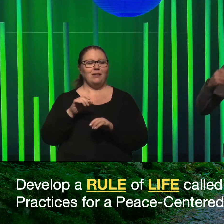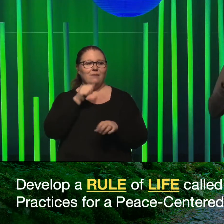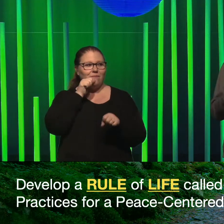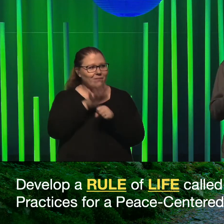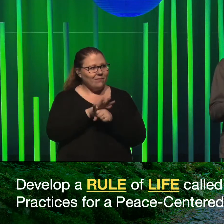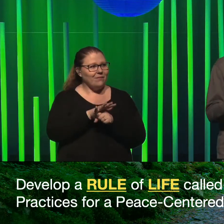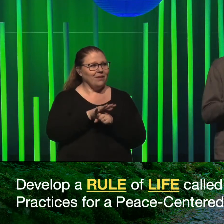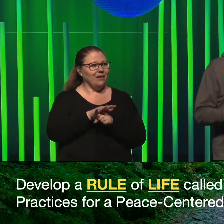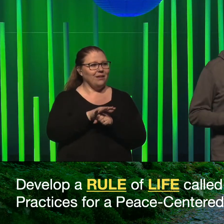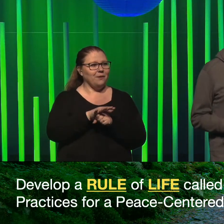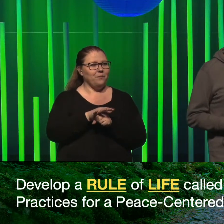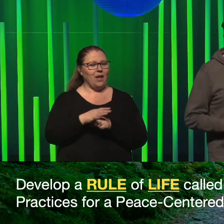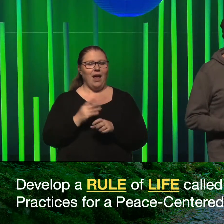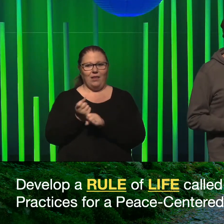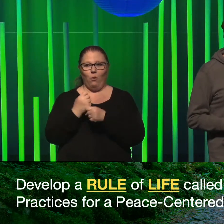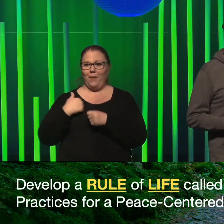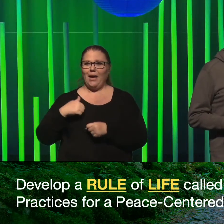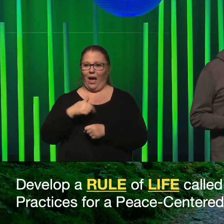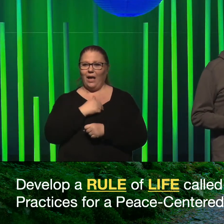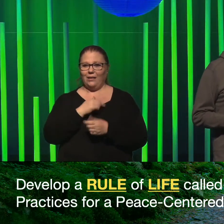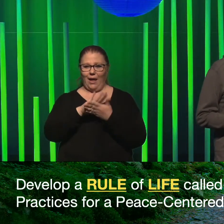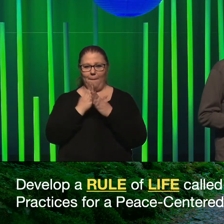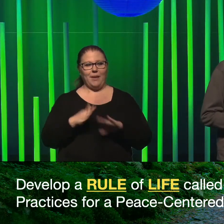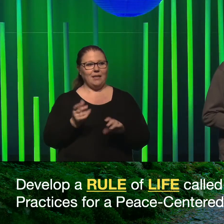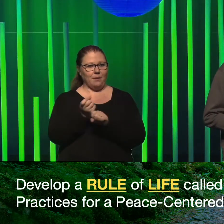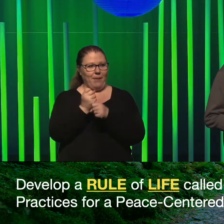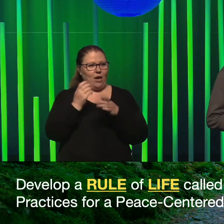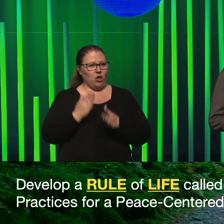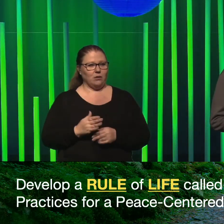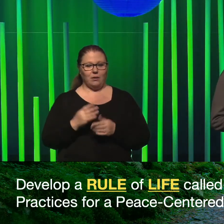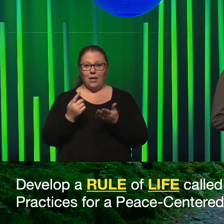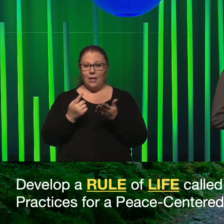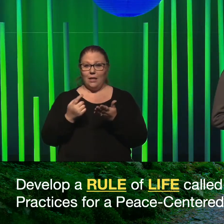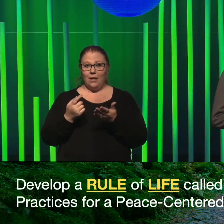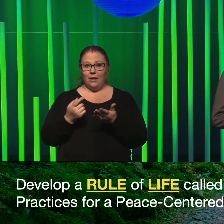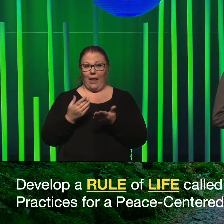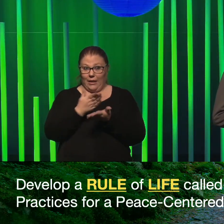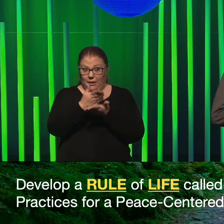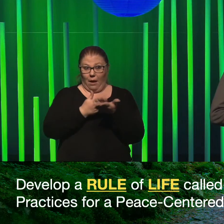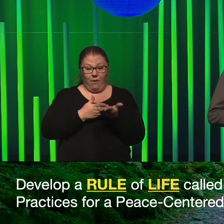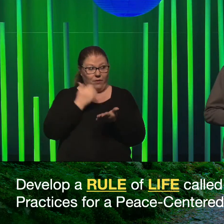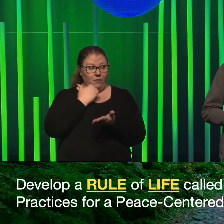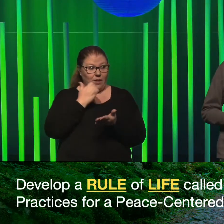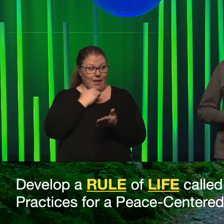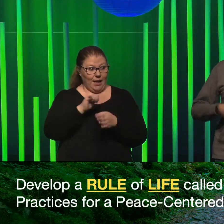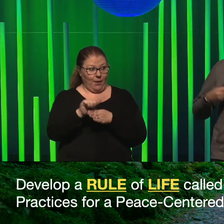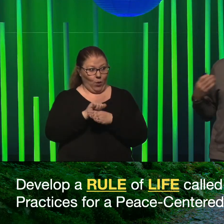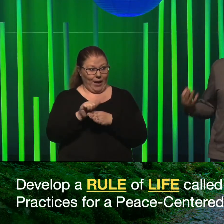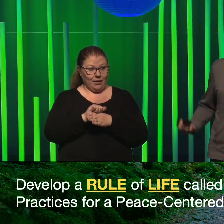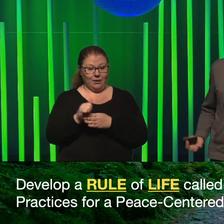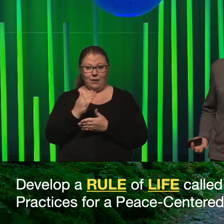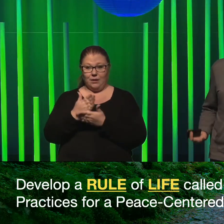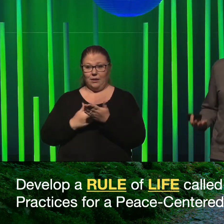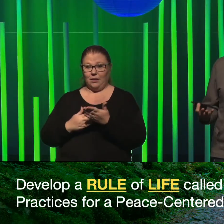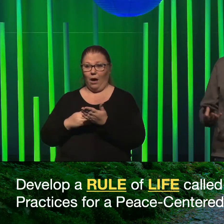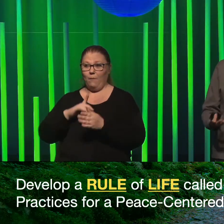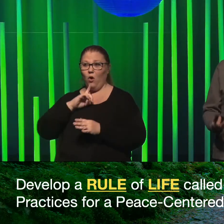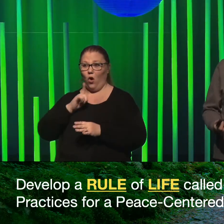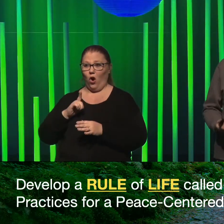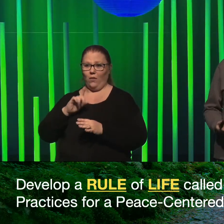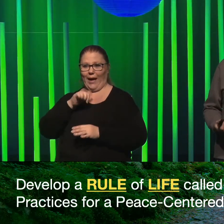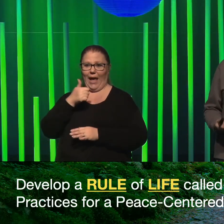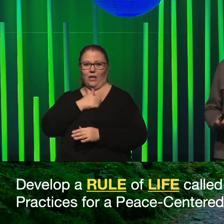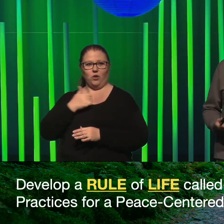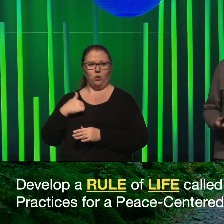will form us into peacemakers. Some of these are daily practices I want to encourage. Some are postures that we